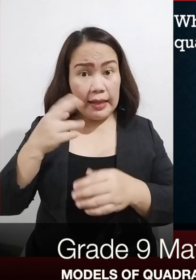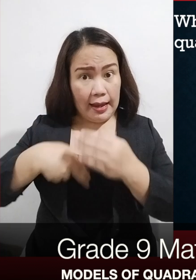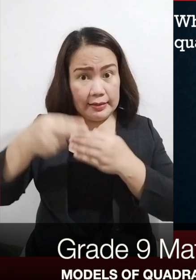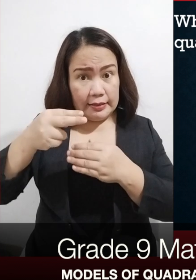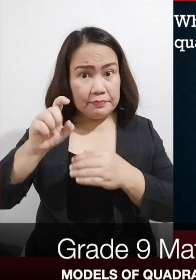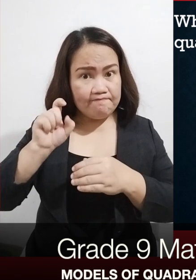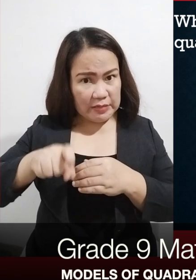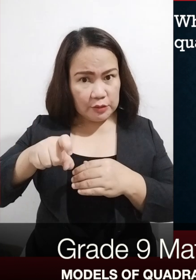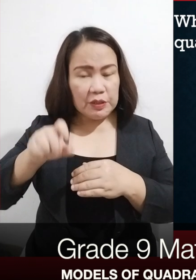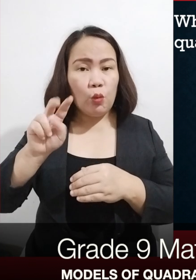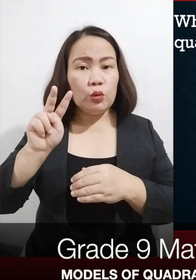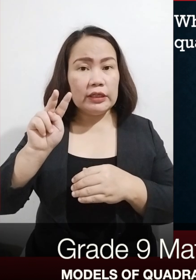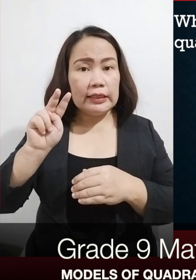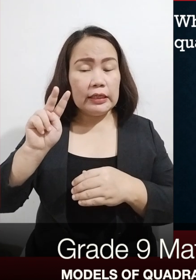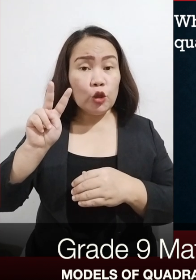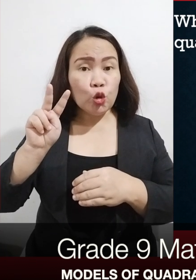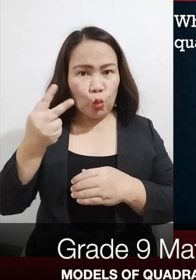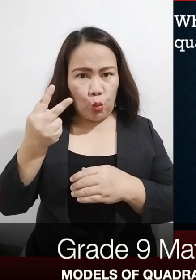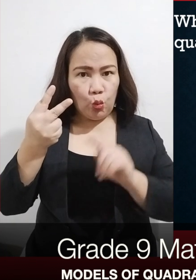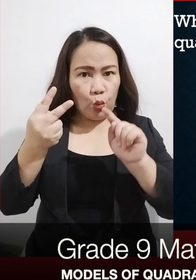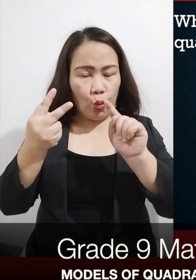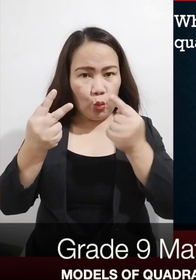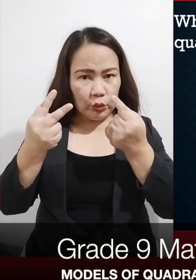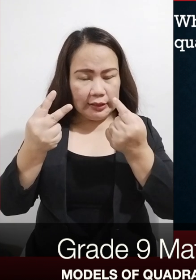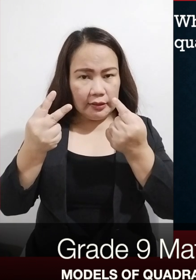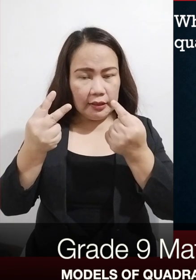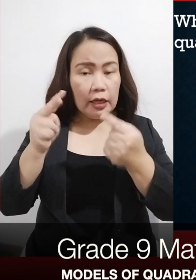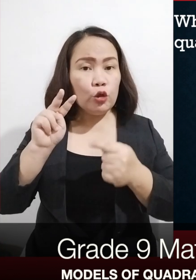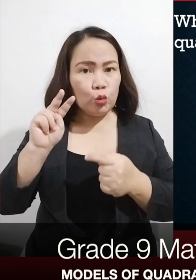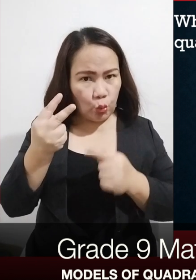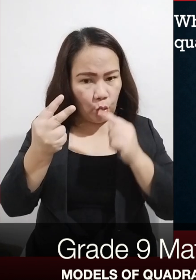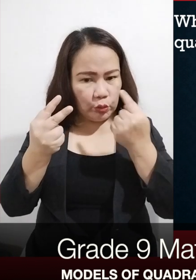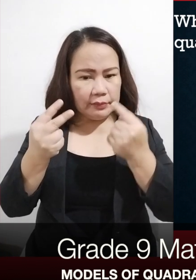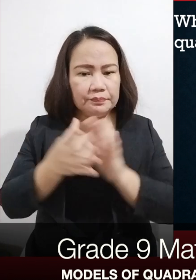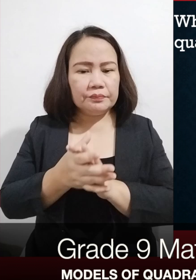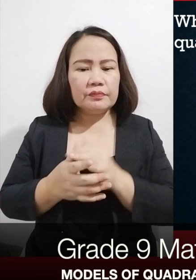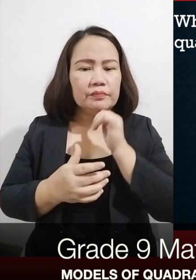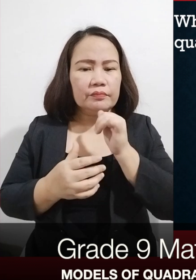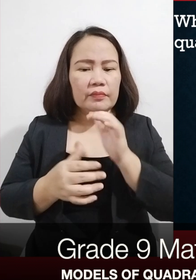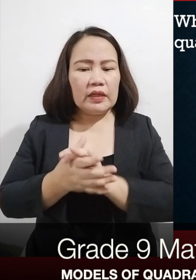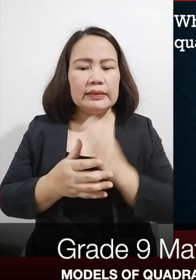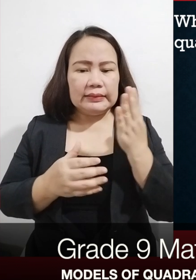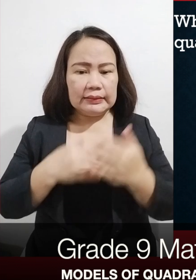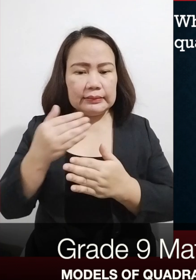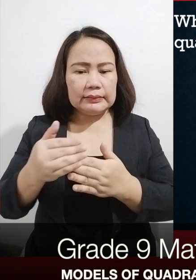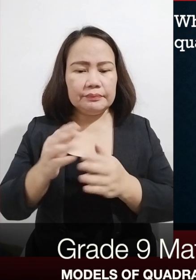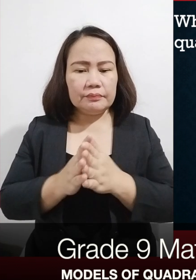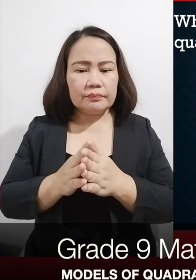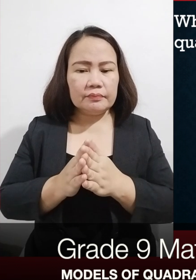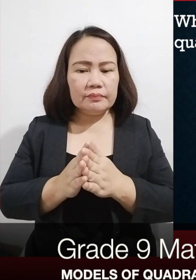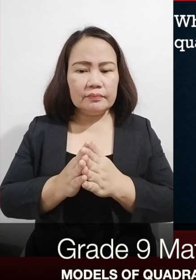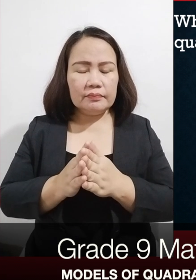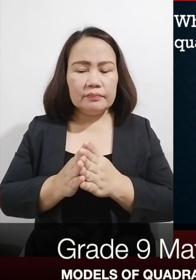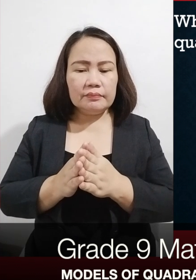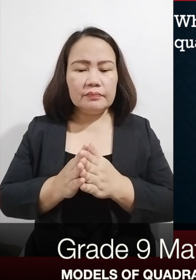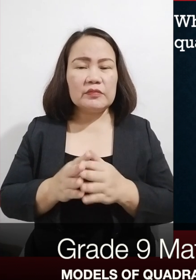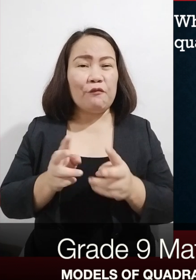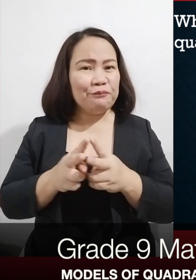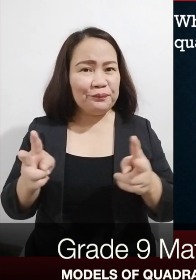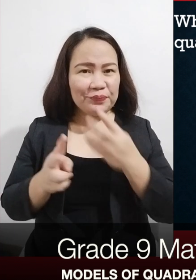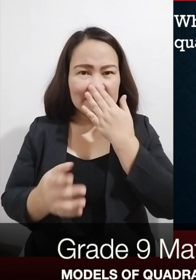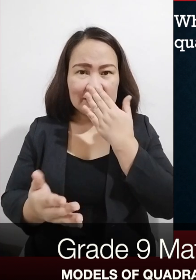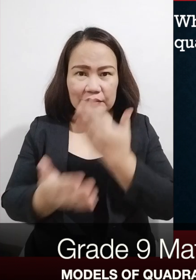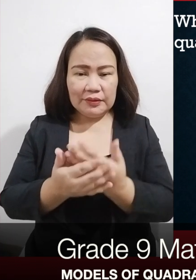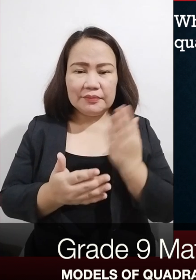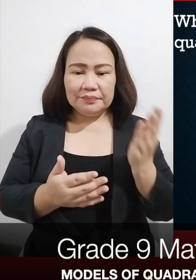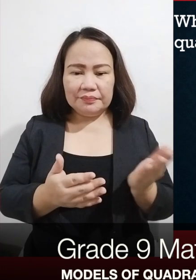should be 2. Since this is 3, this is not a quadratic function. Next.